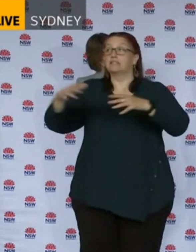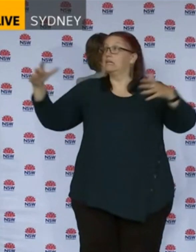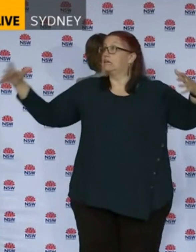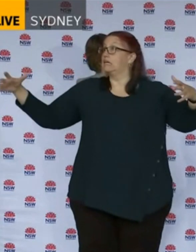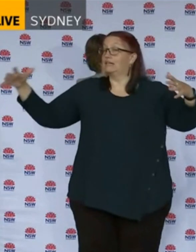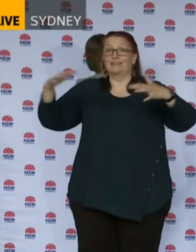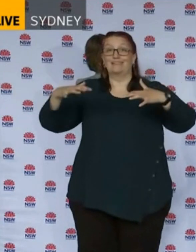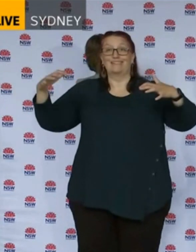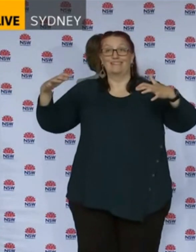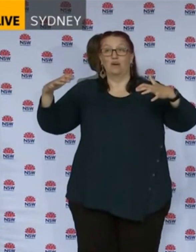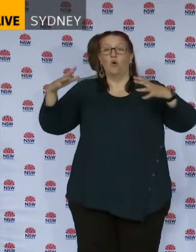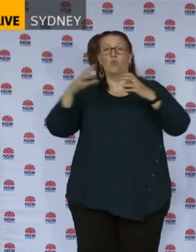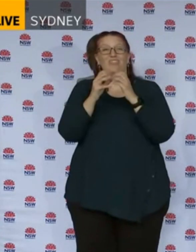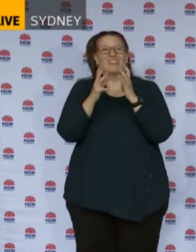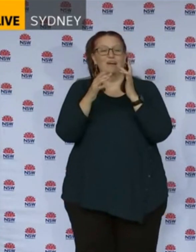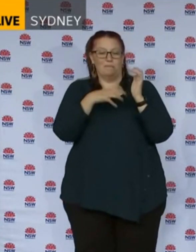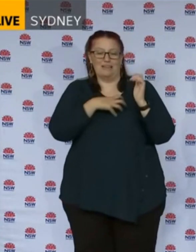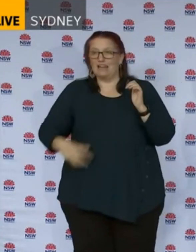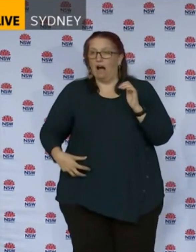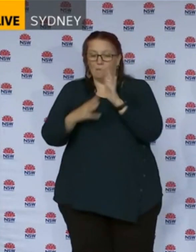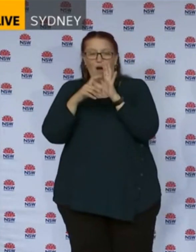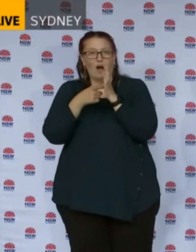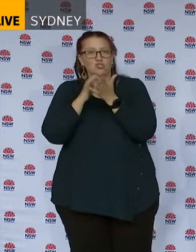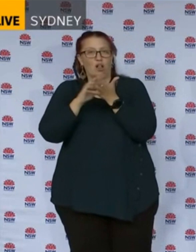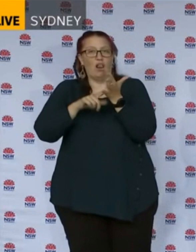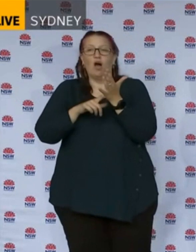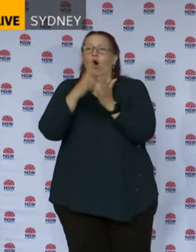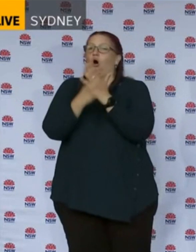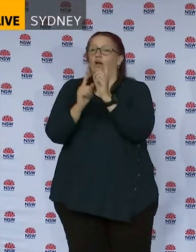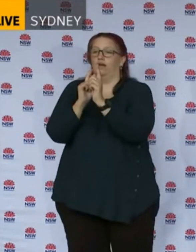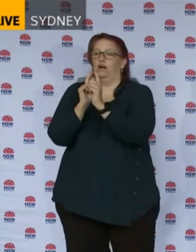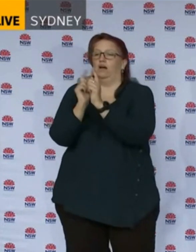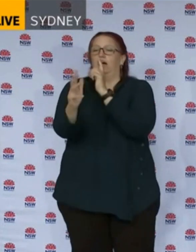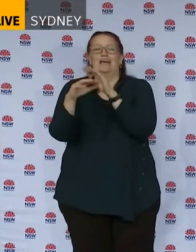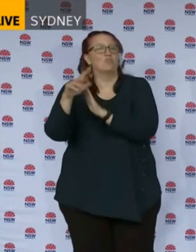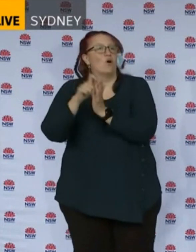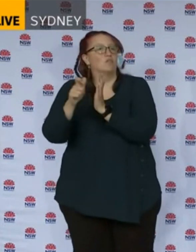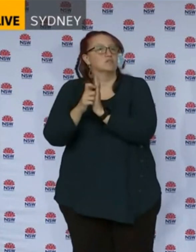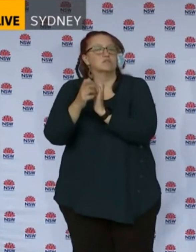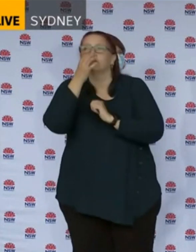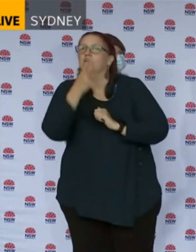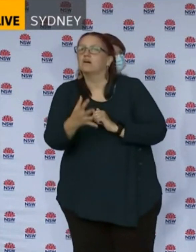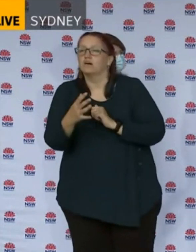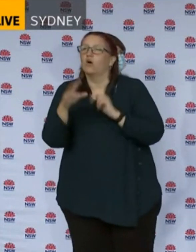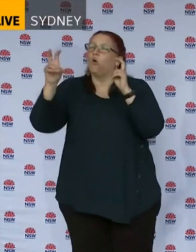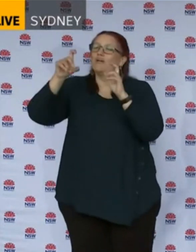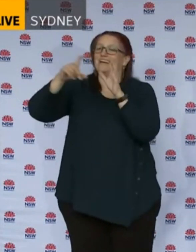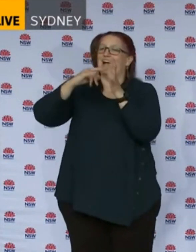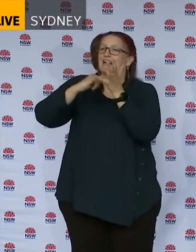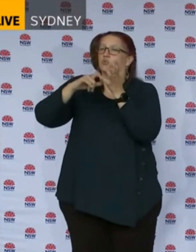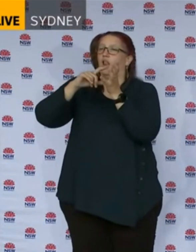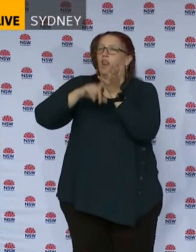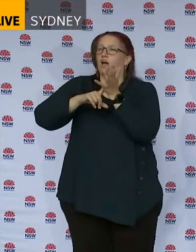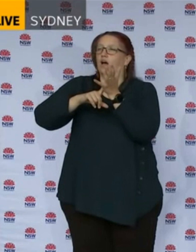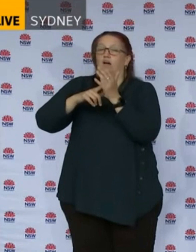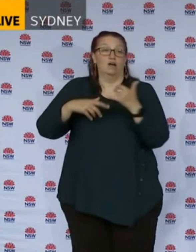encounter with Minister Marshall. So that led to some confusion and miscommunication, and I